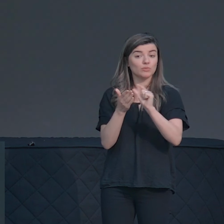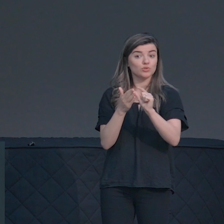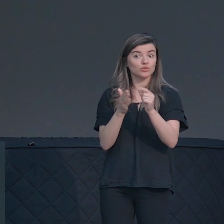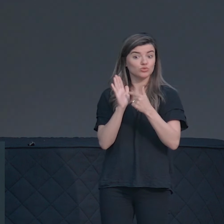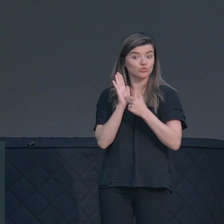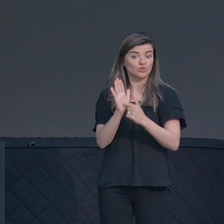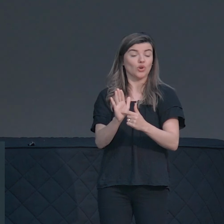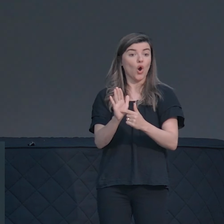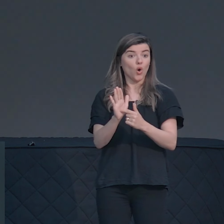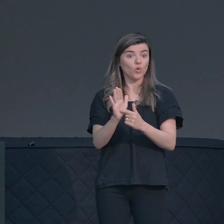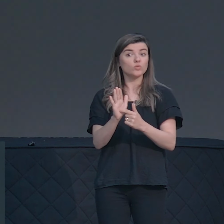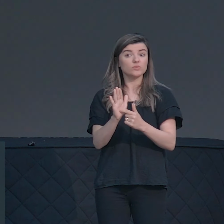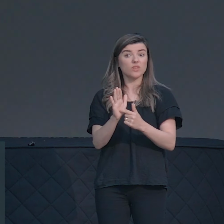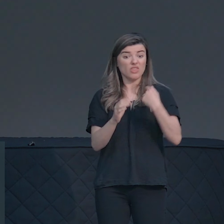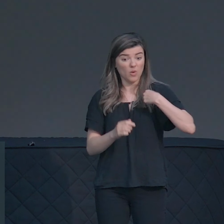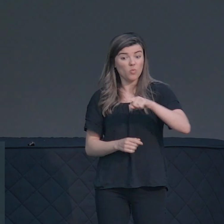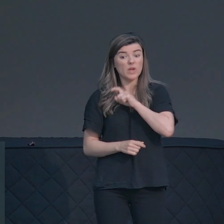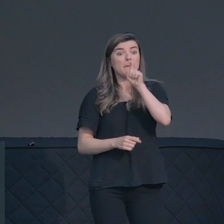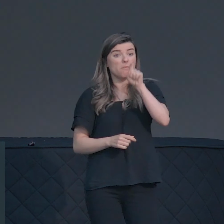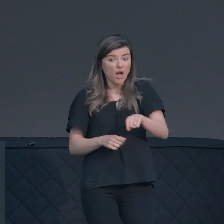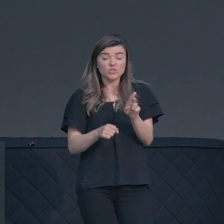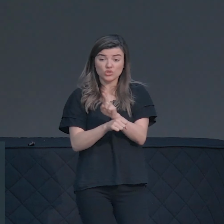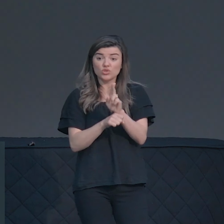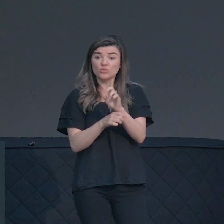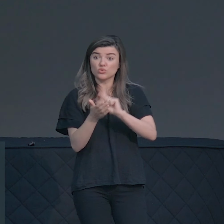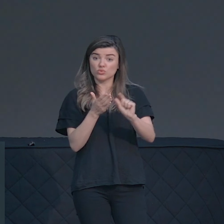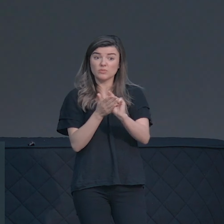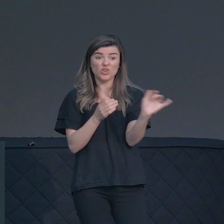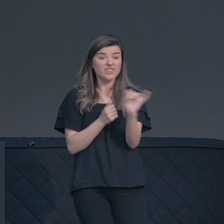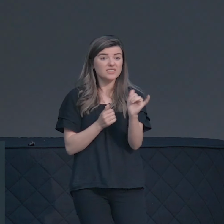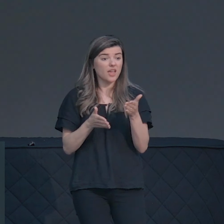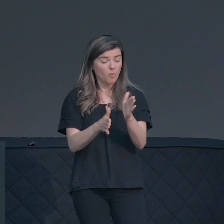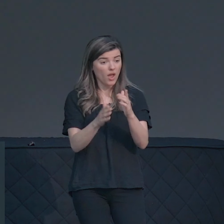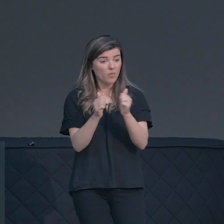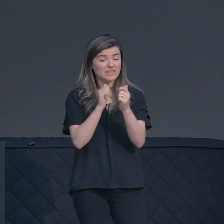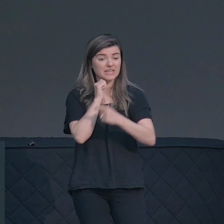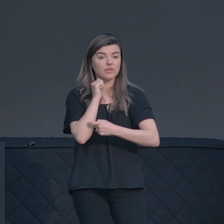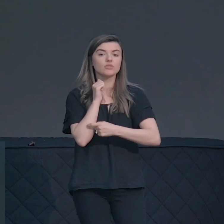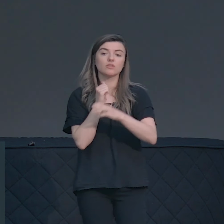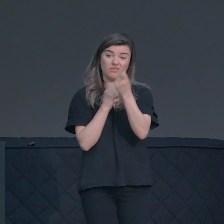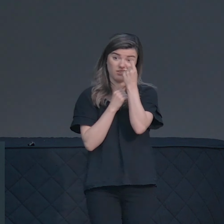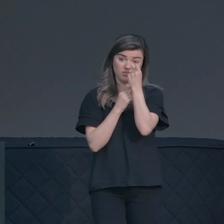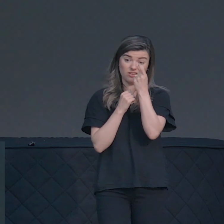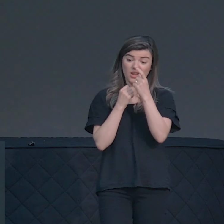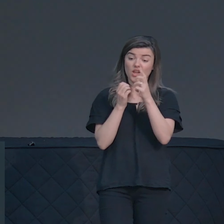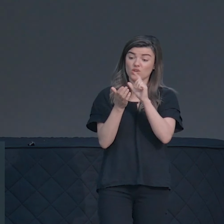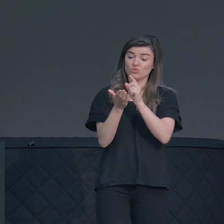about how we ought to utilize scripture in our own temptation. Friends, truth